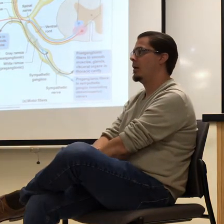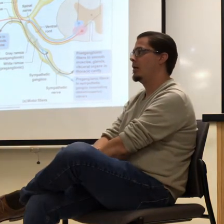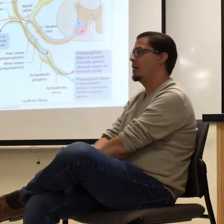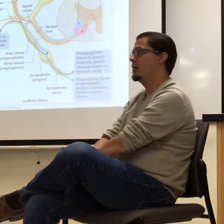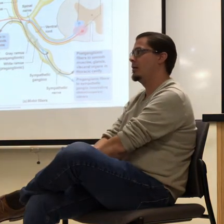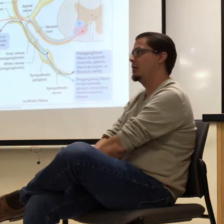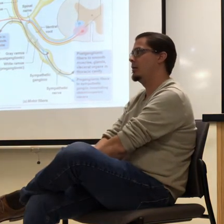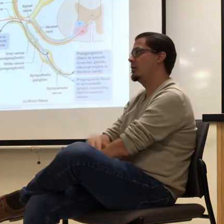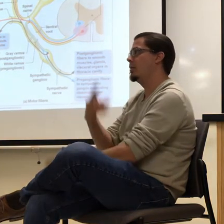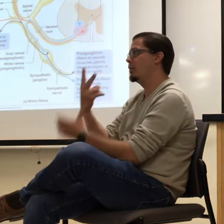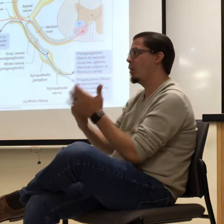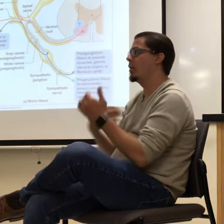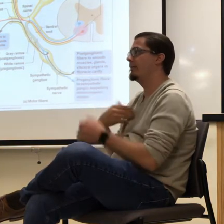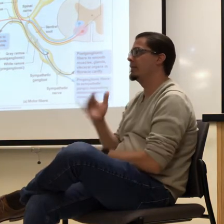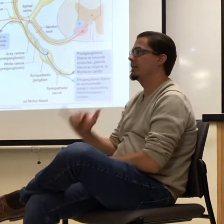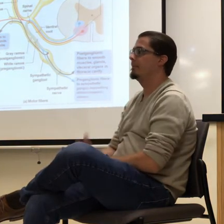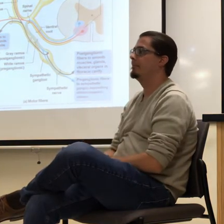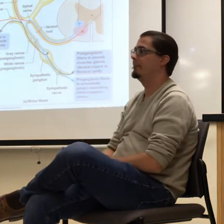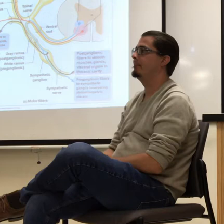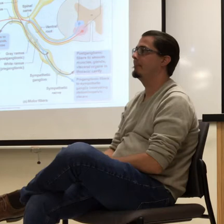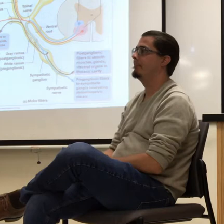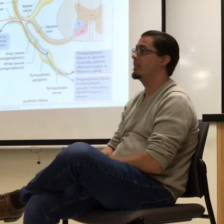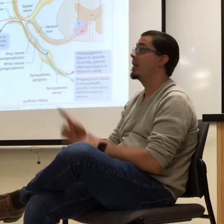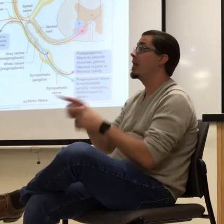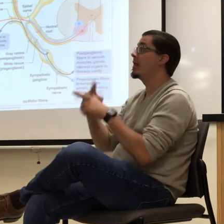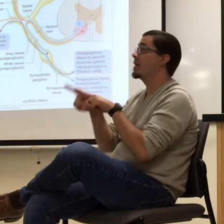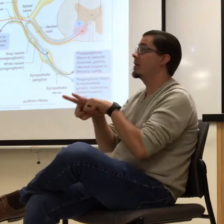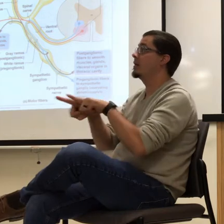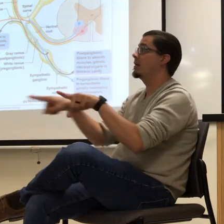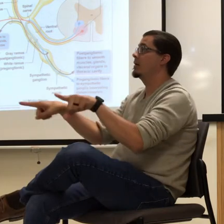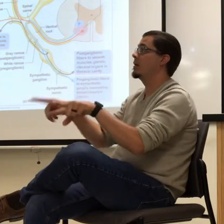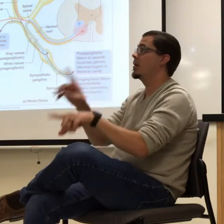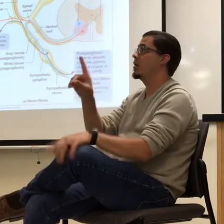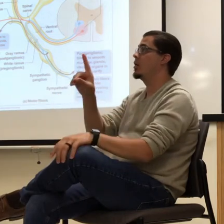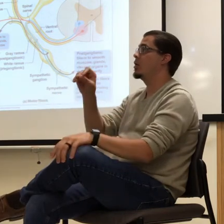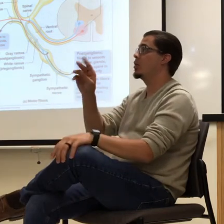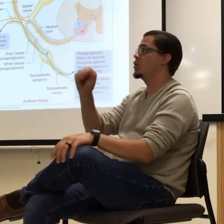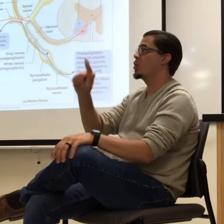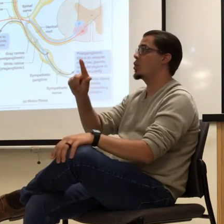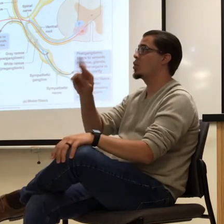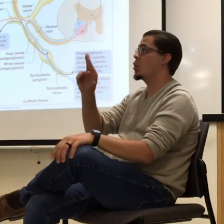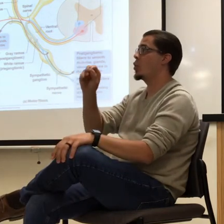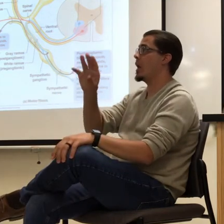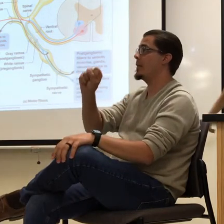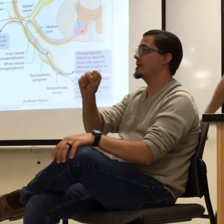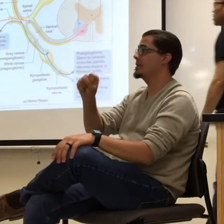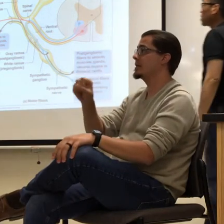There and right there. And then it divides into dorsal ramus and ventral ramus.